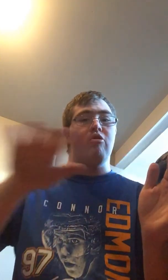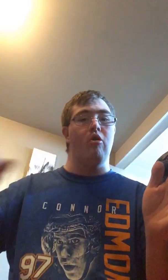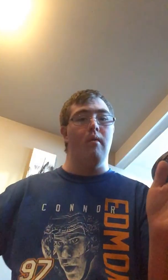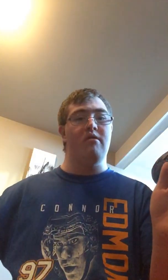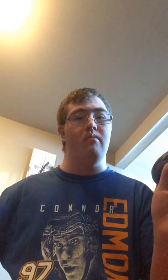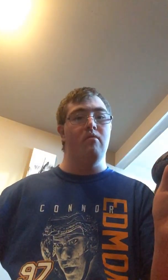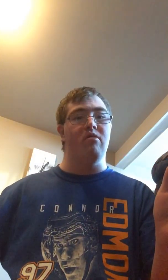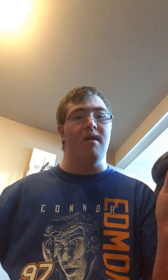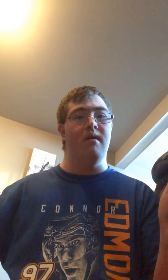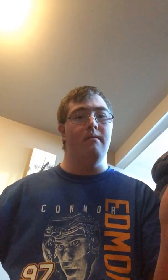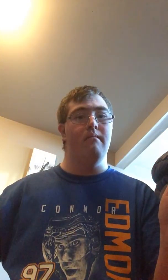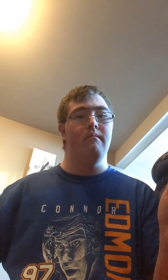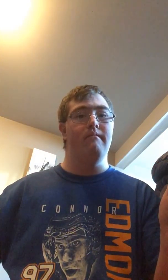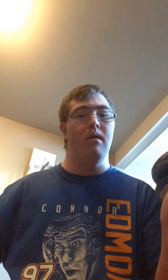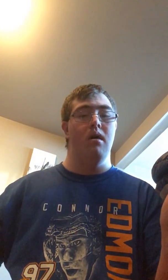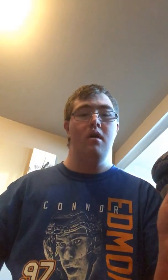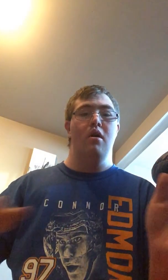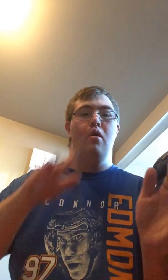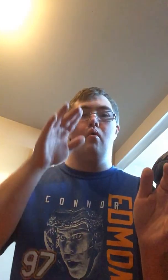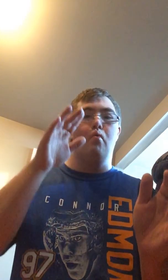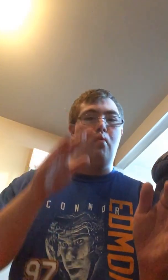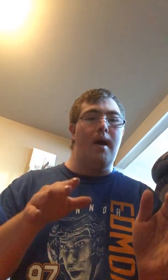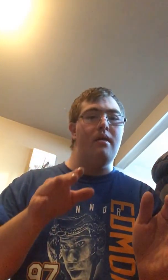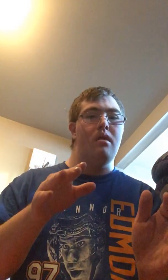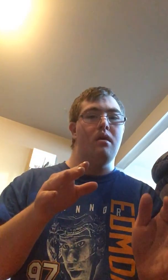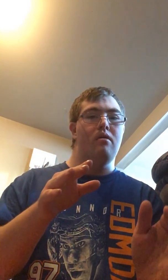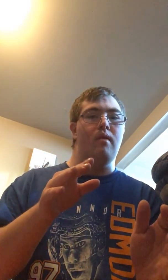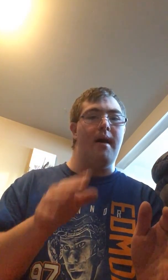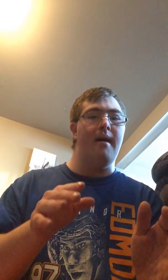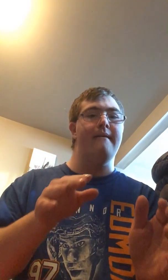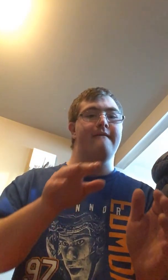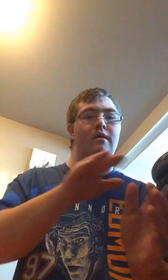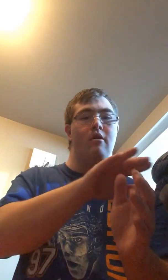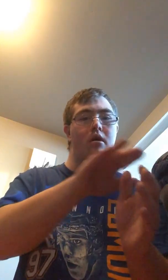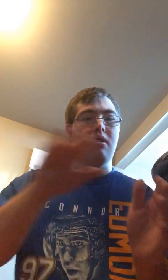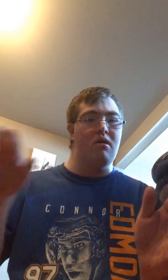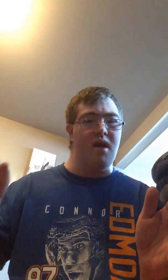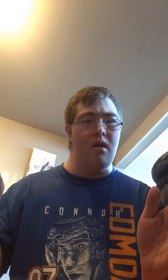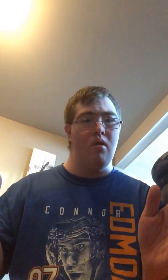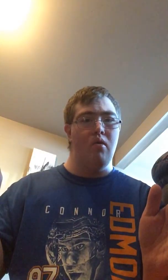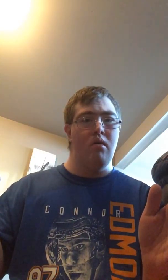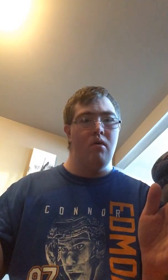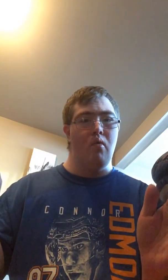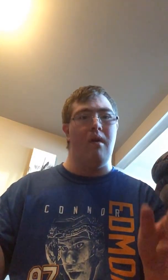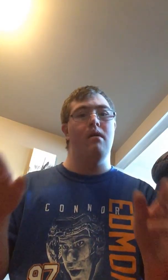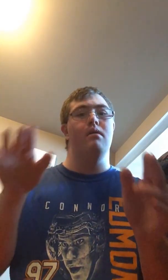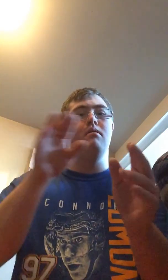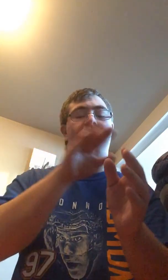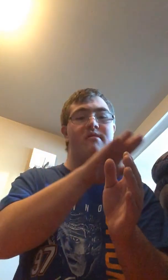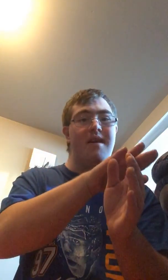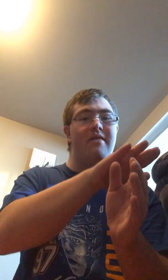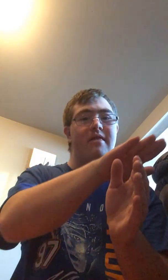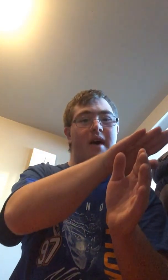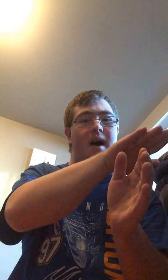smoothly. When you have an artery where you see that it's kind